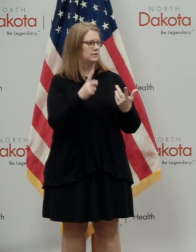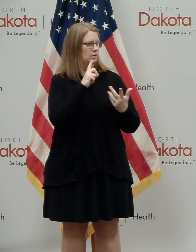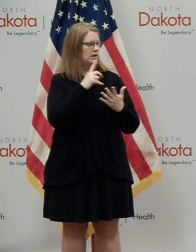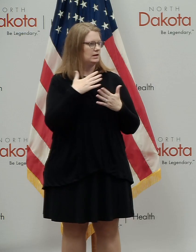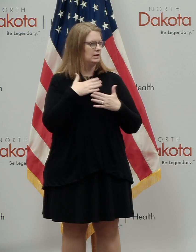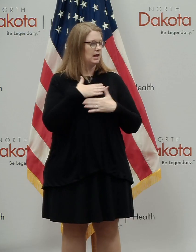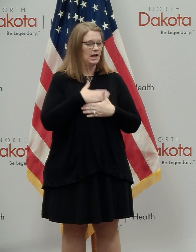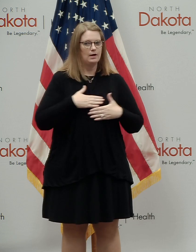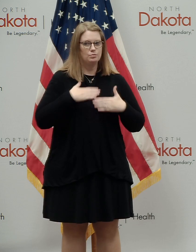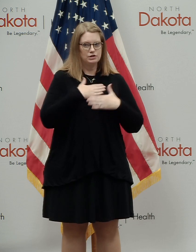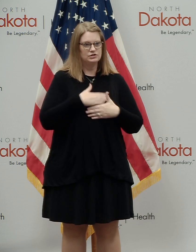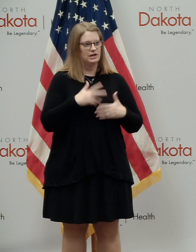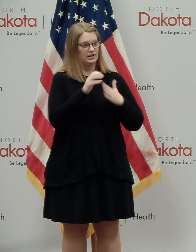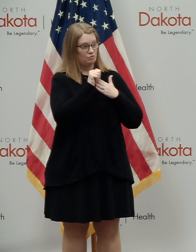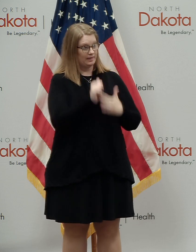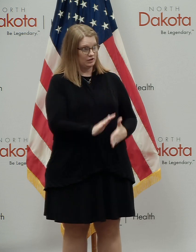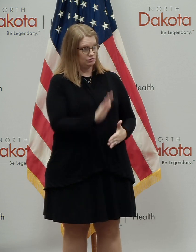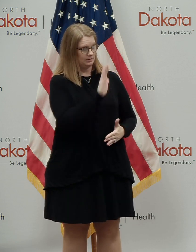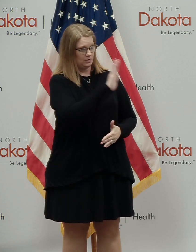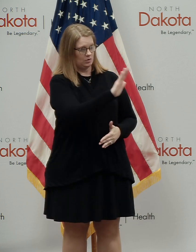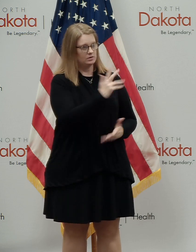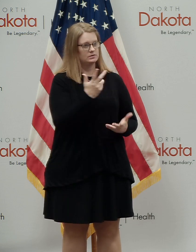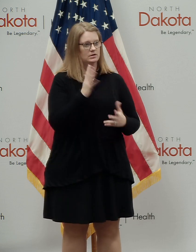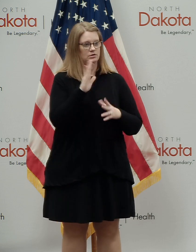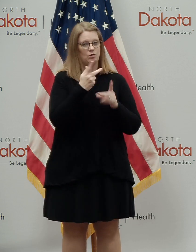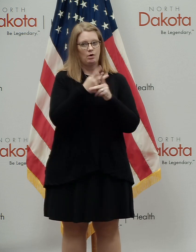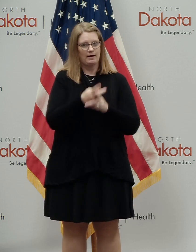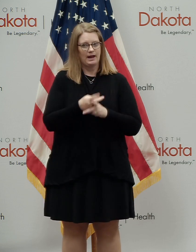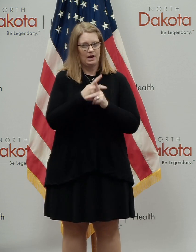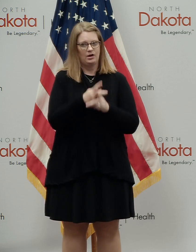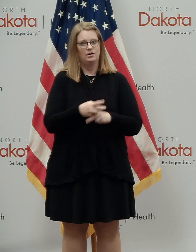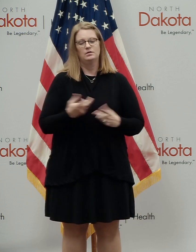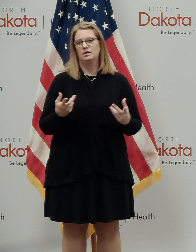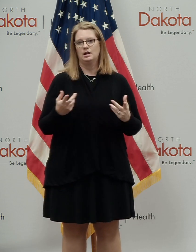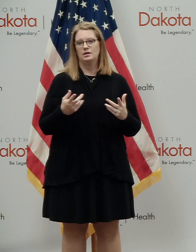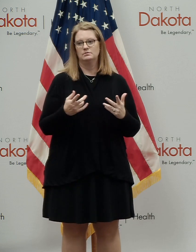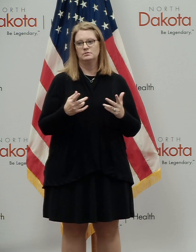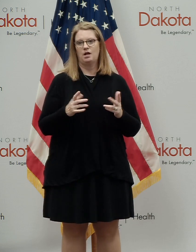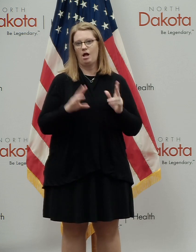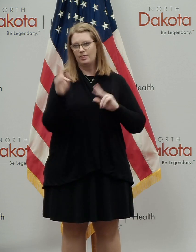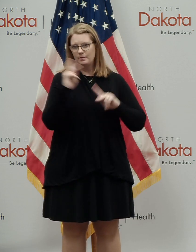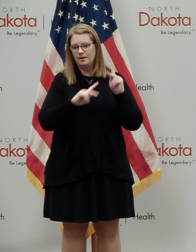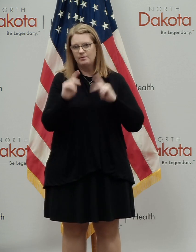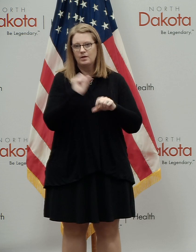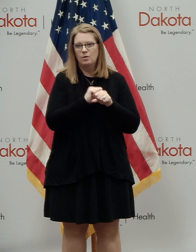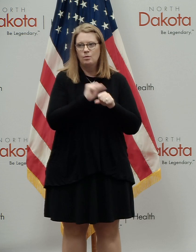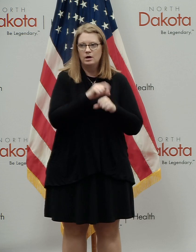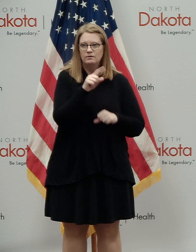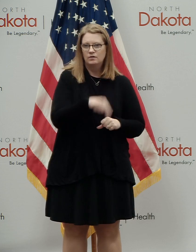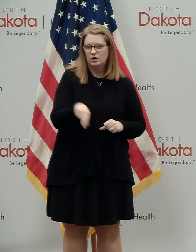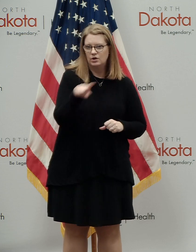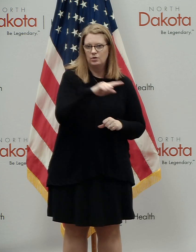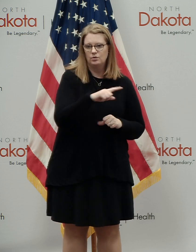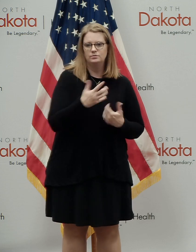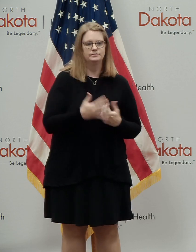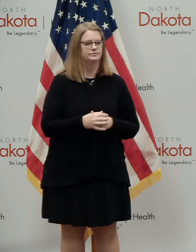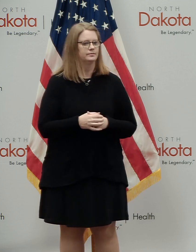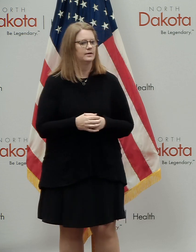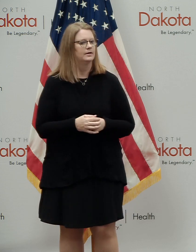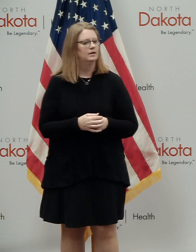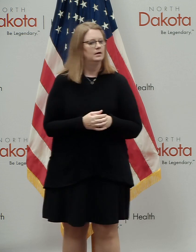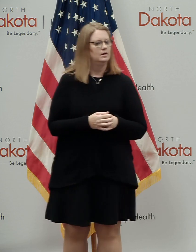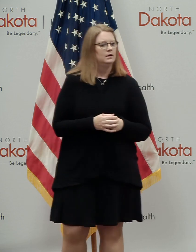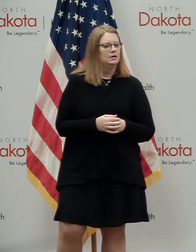appreciate your leadership, your care, and all the people that work for you and work for all the North Dakota Hospital